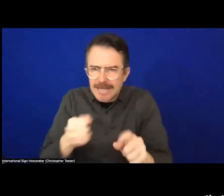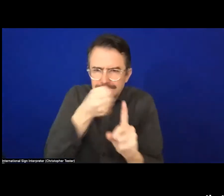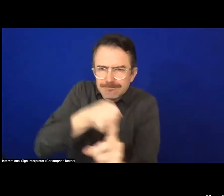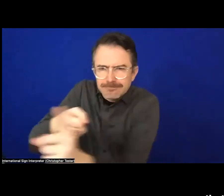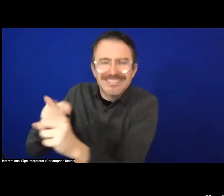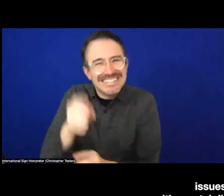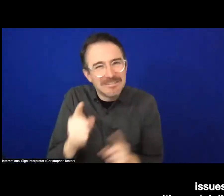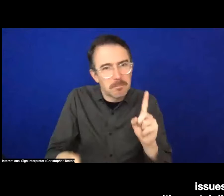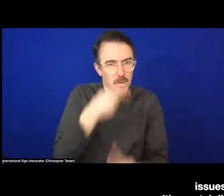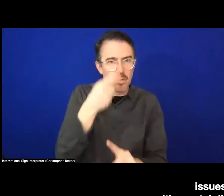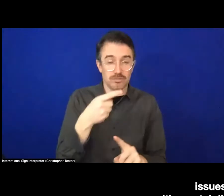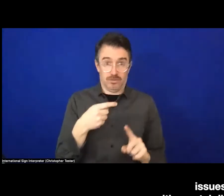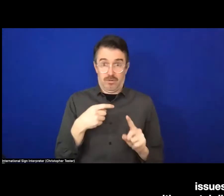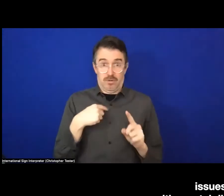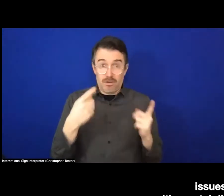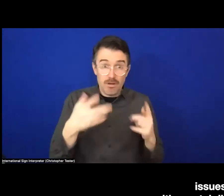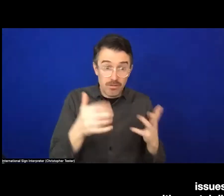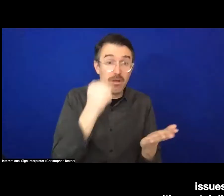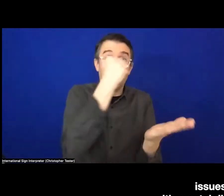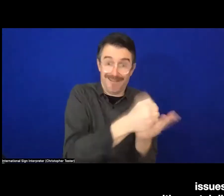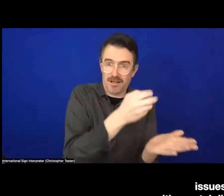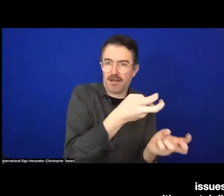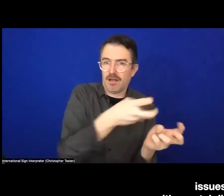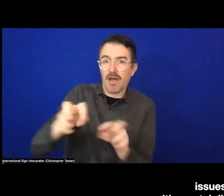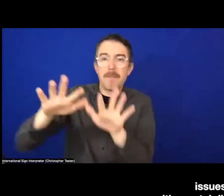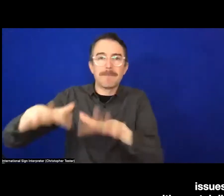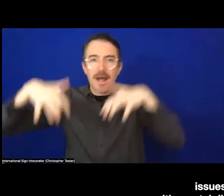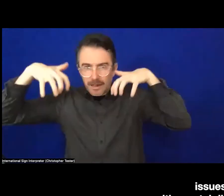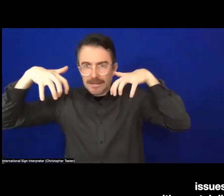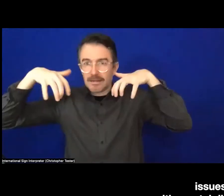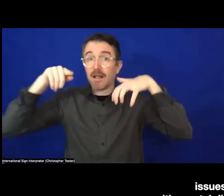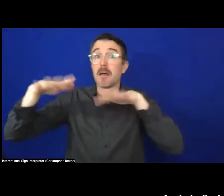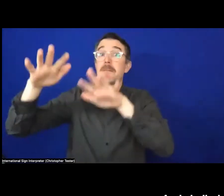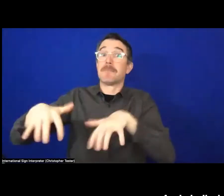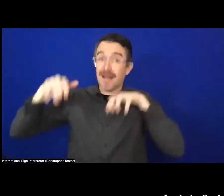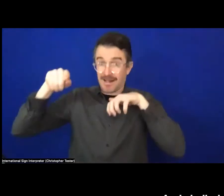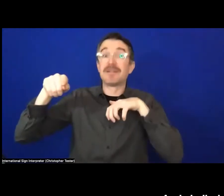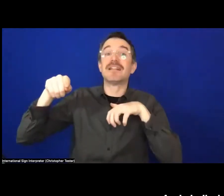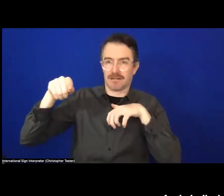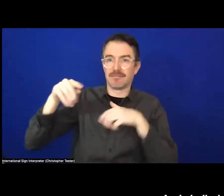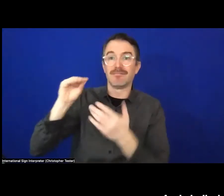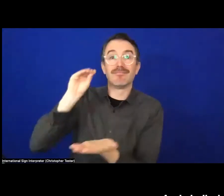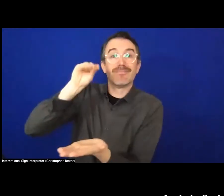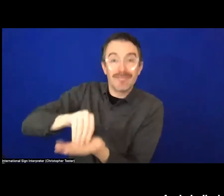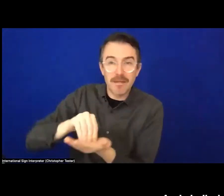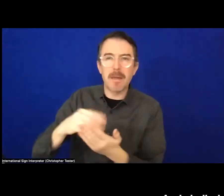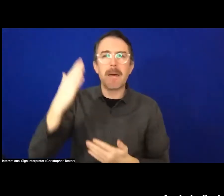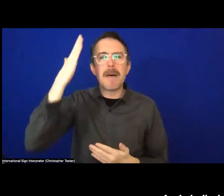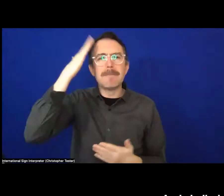that supports issues of persons with mental disabilities in Uganda.